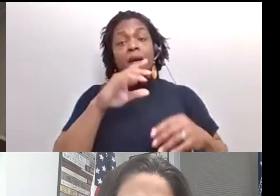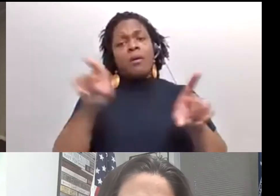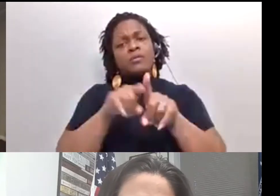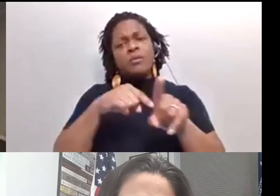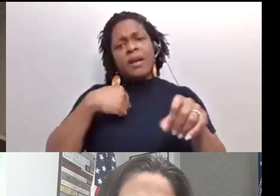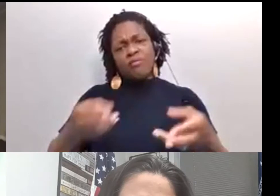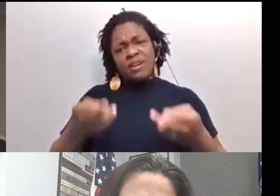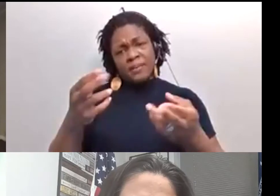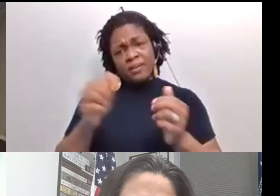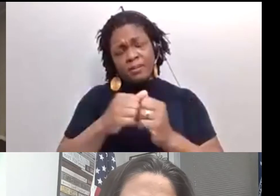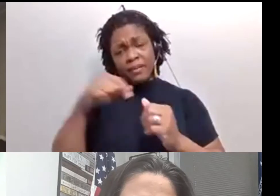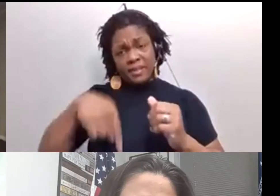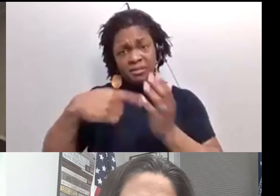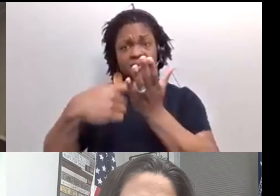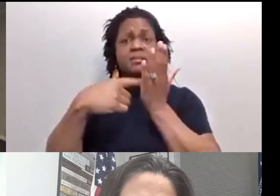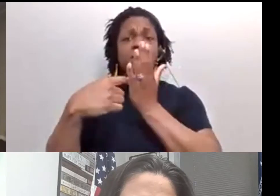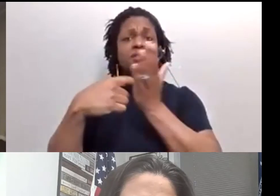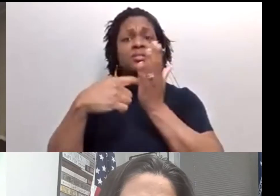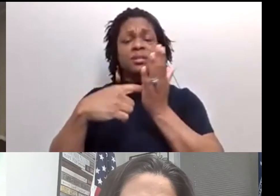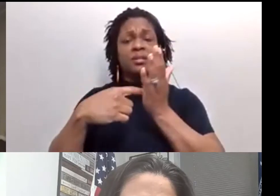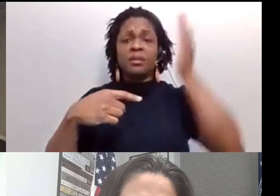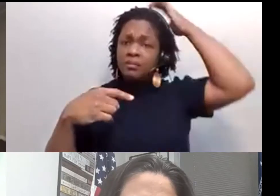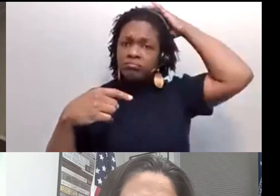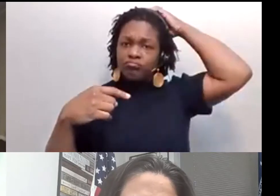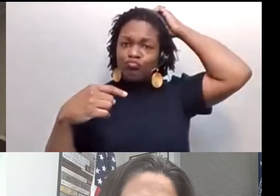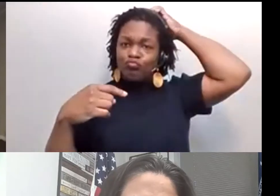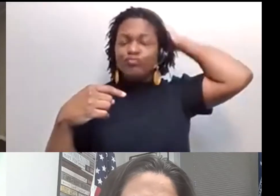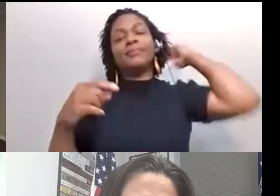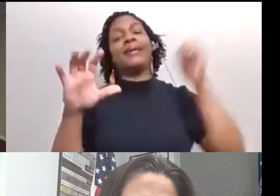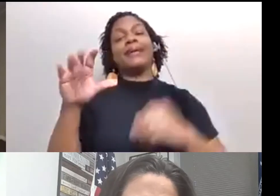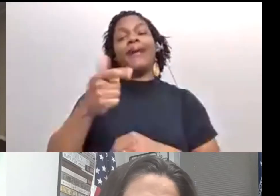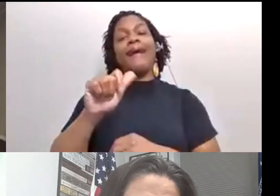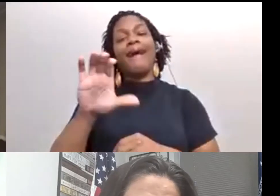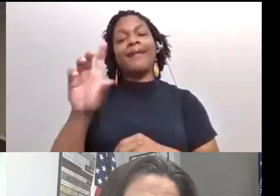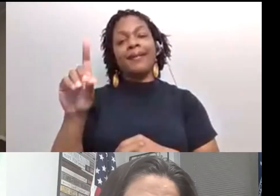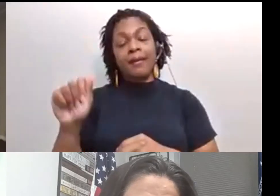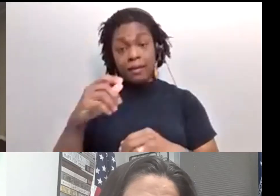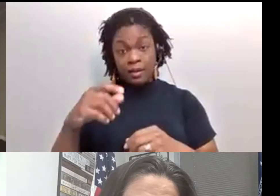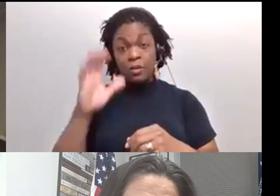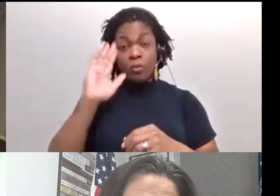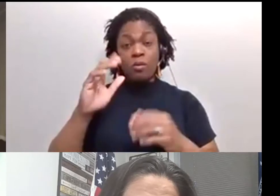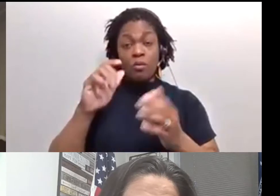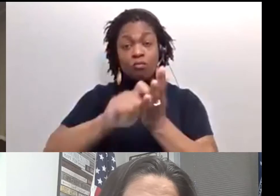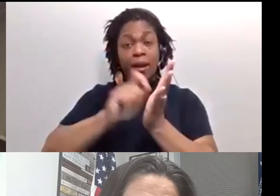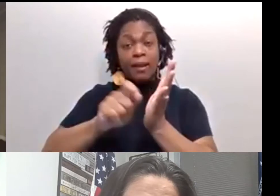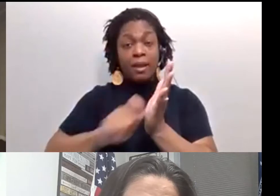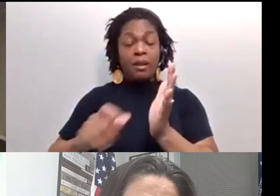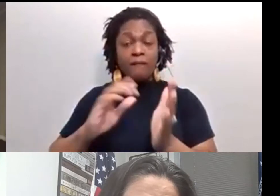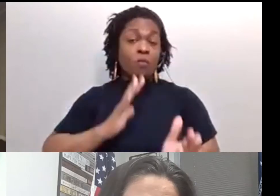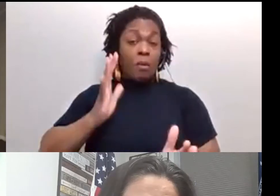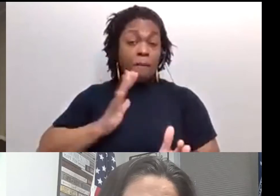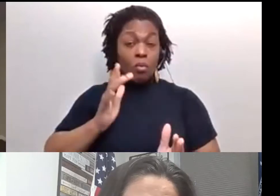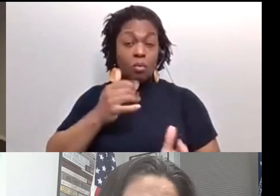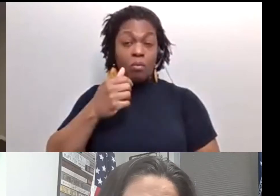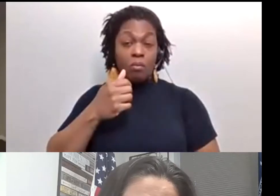this discussion that perhaps GACDA would write a formal letter in our